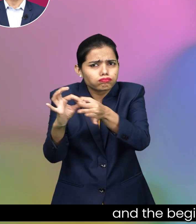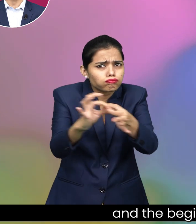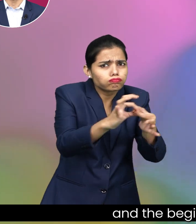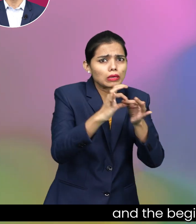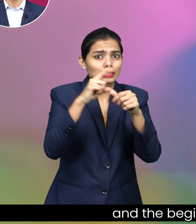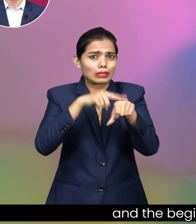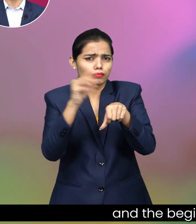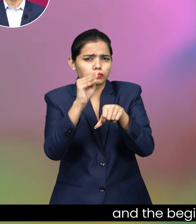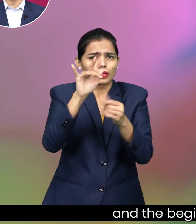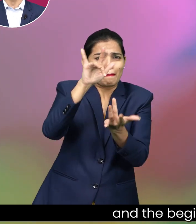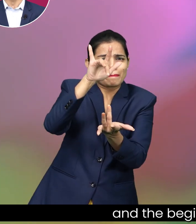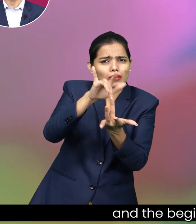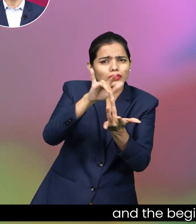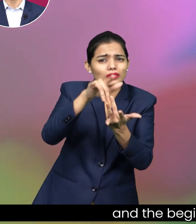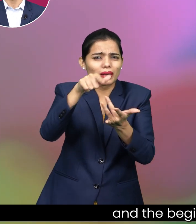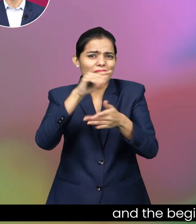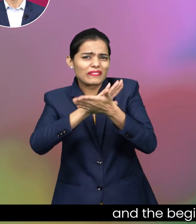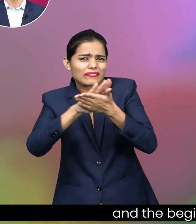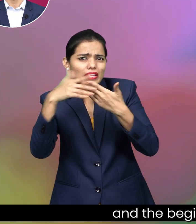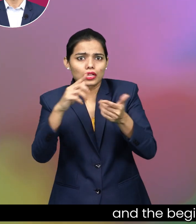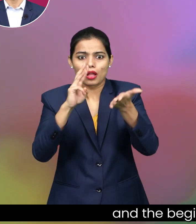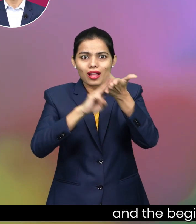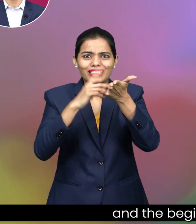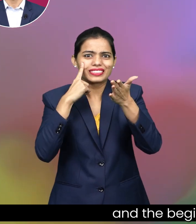the beginning of DNA replication.